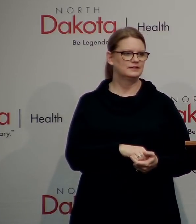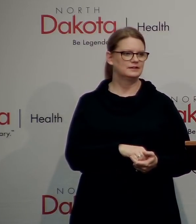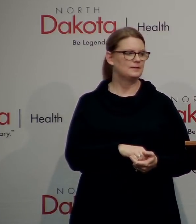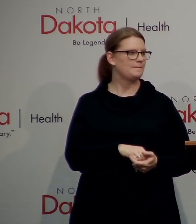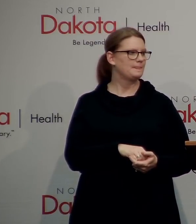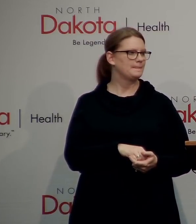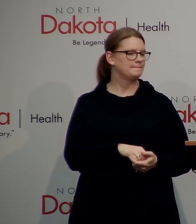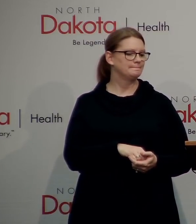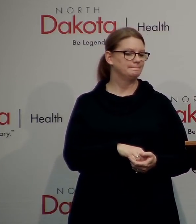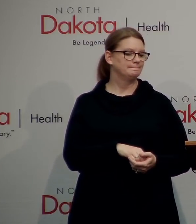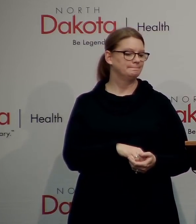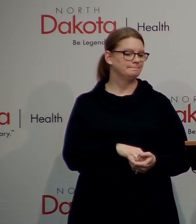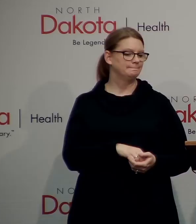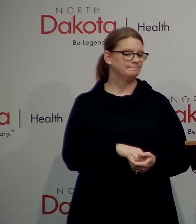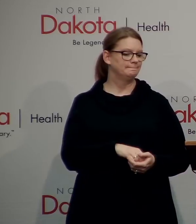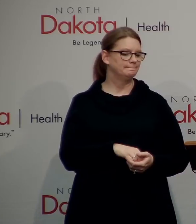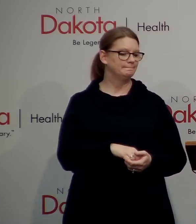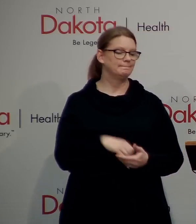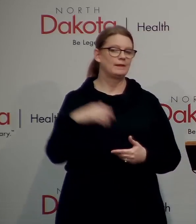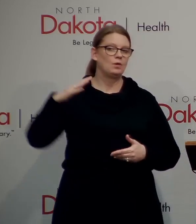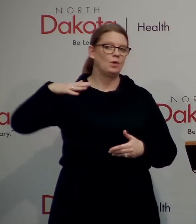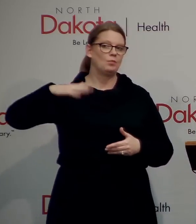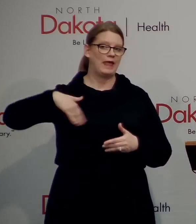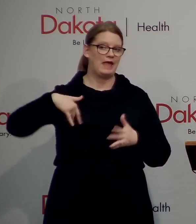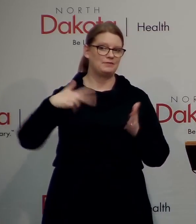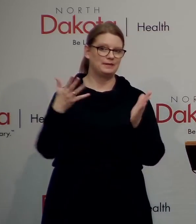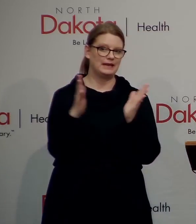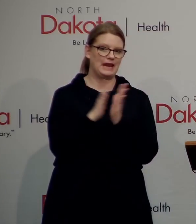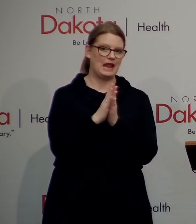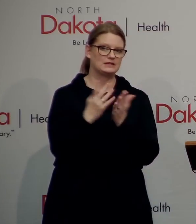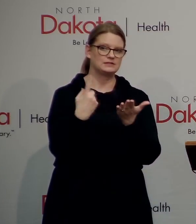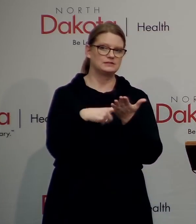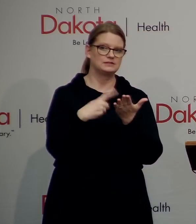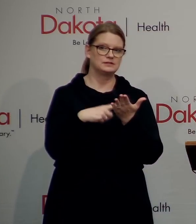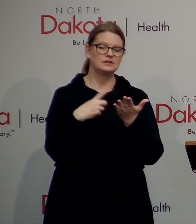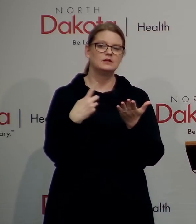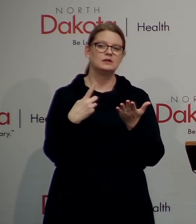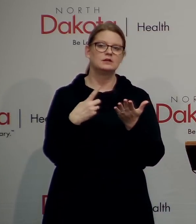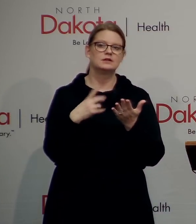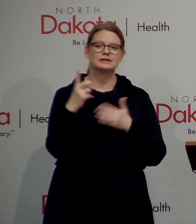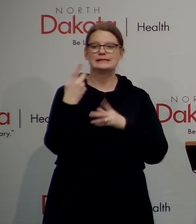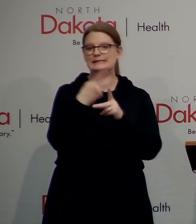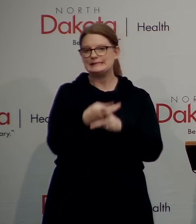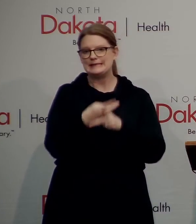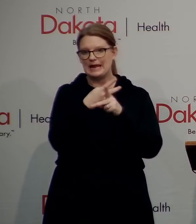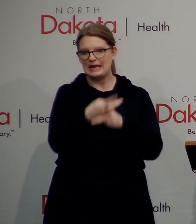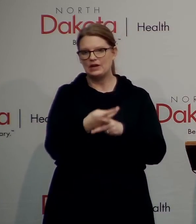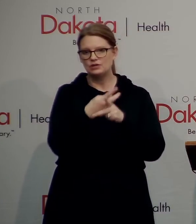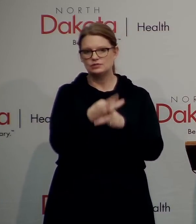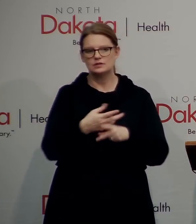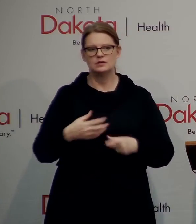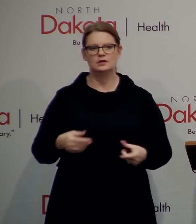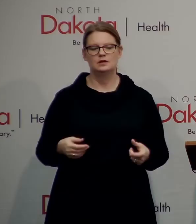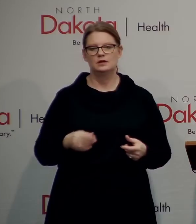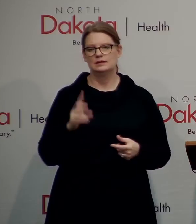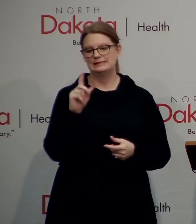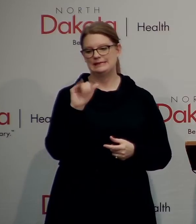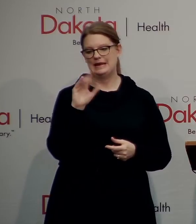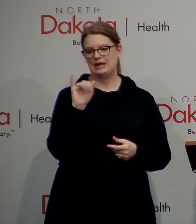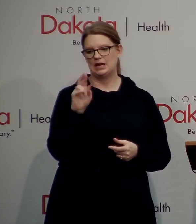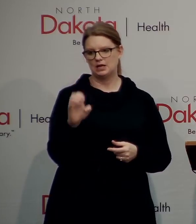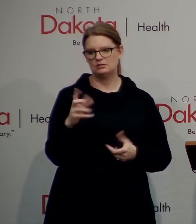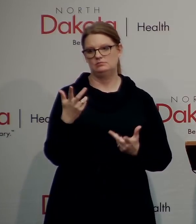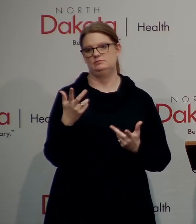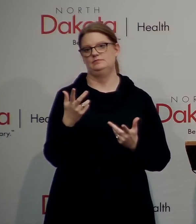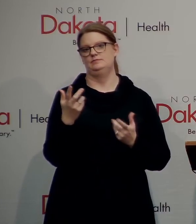one thing which we haven't been asked about, but I want to touch on, so I'll ask the question myself, is what about daycares? We have received